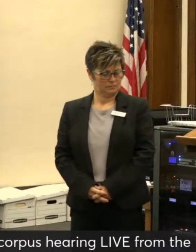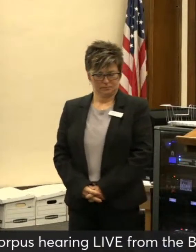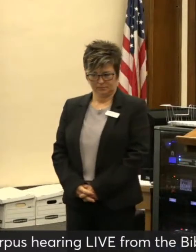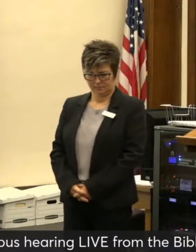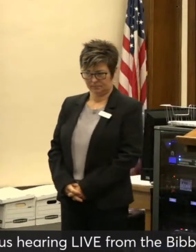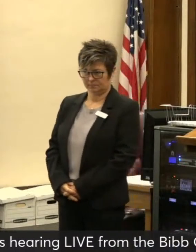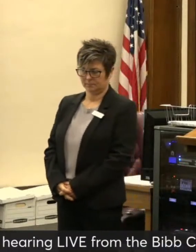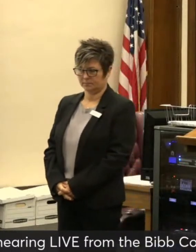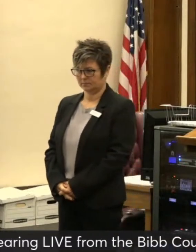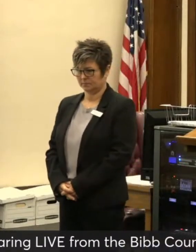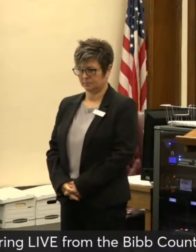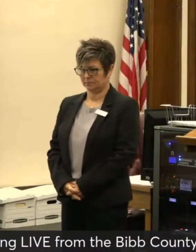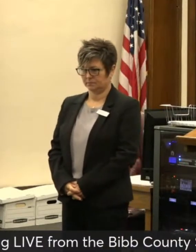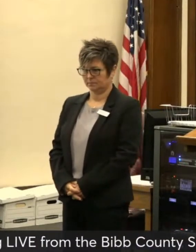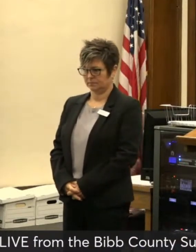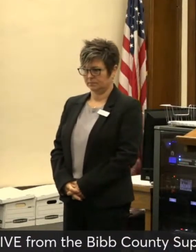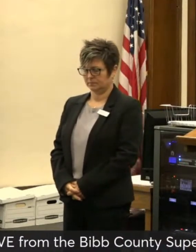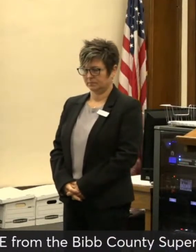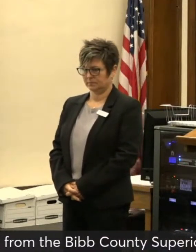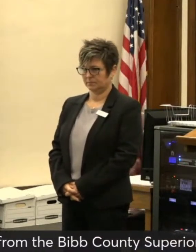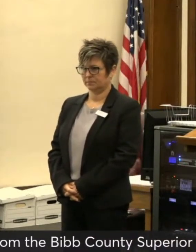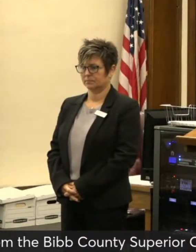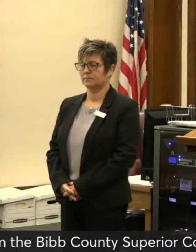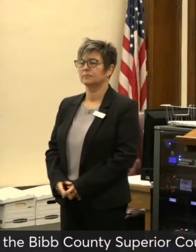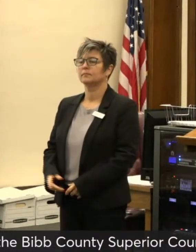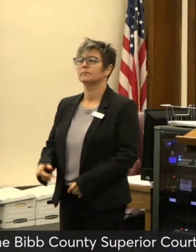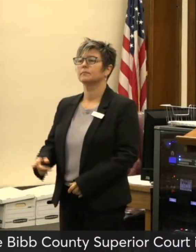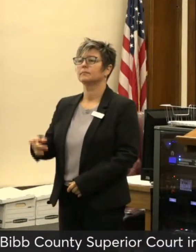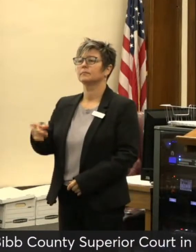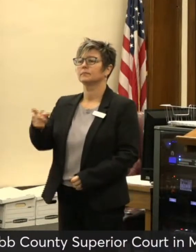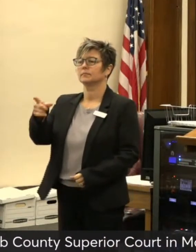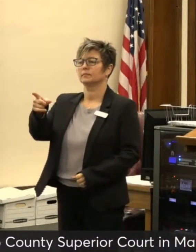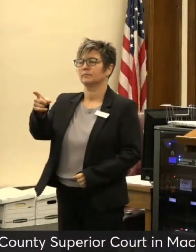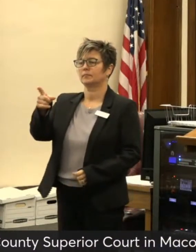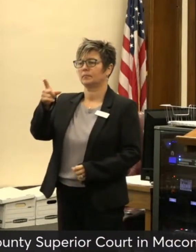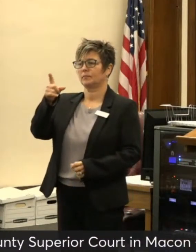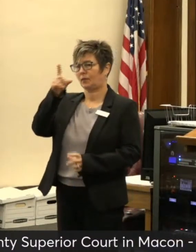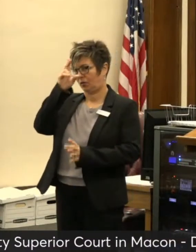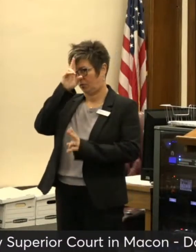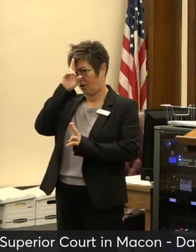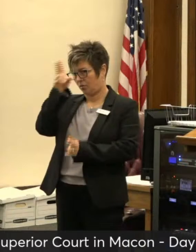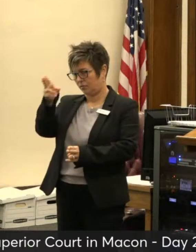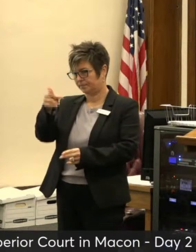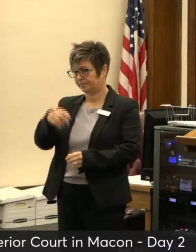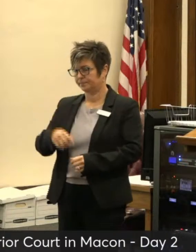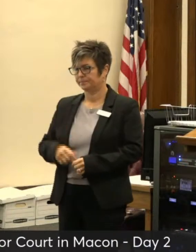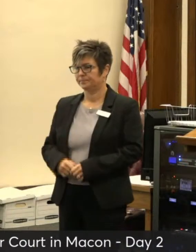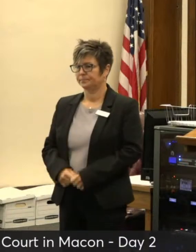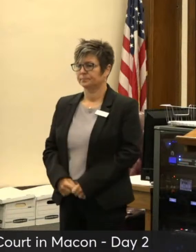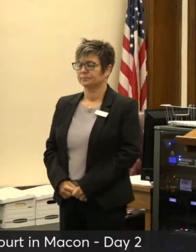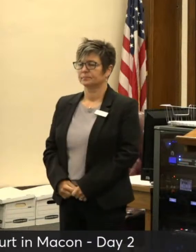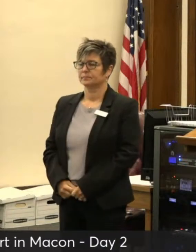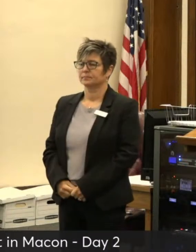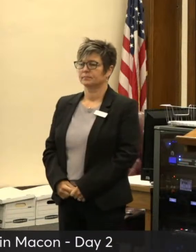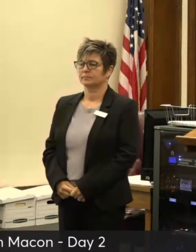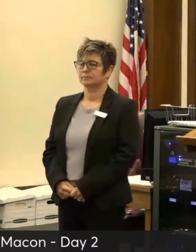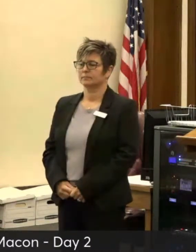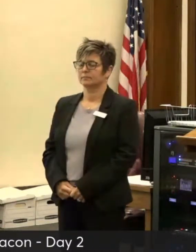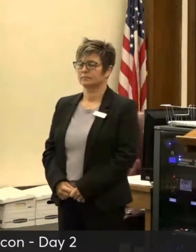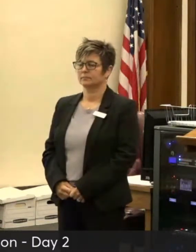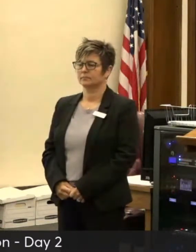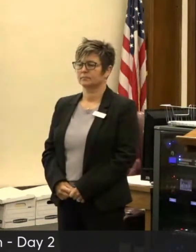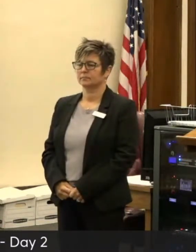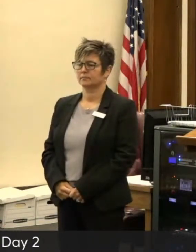So, Your Honor, the first, let's see how far we go.